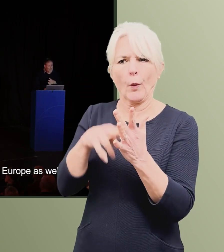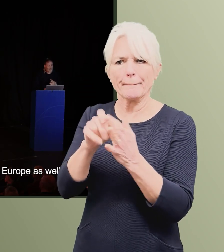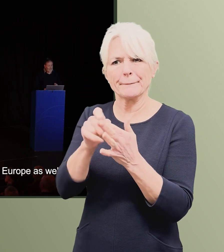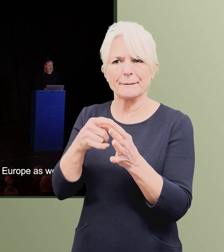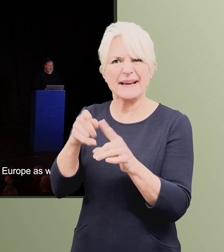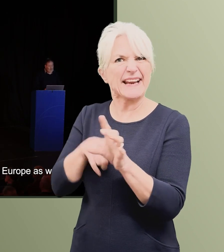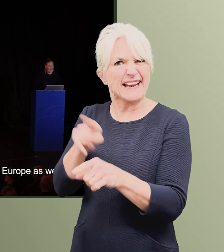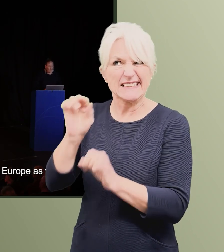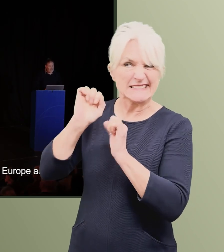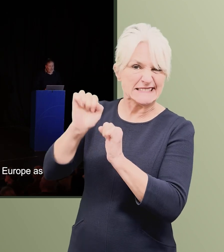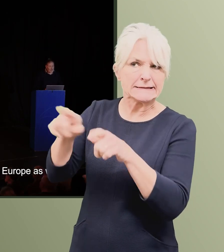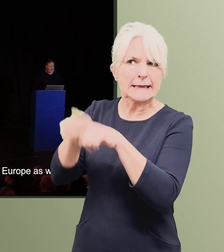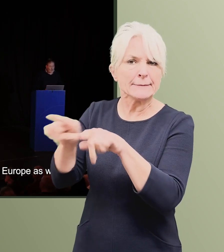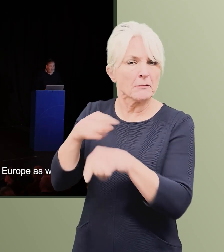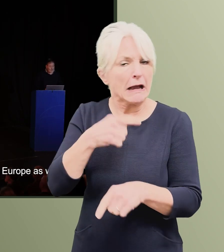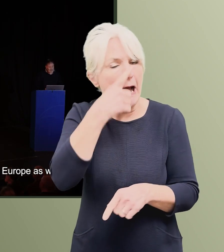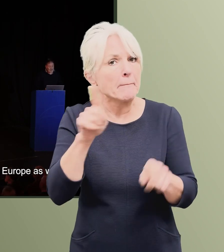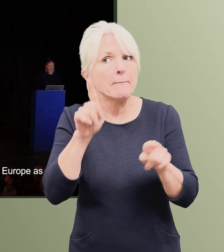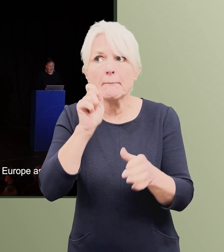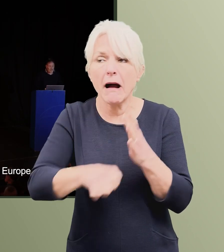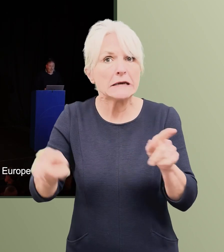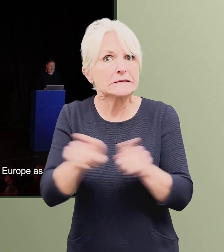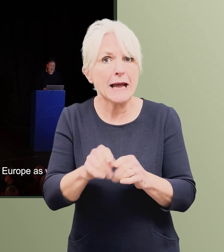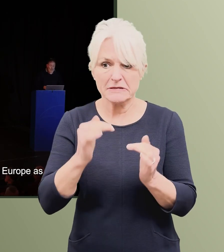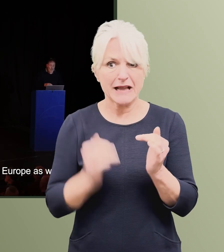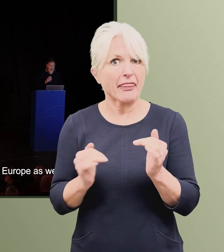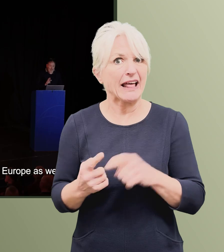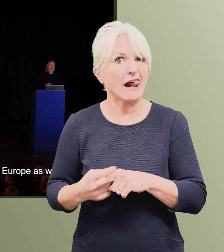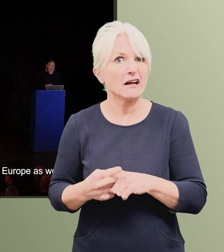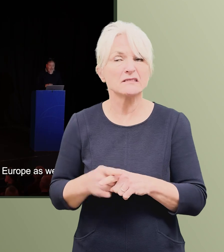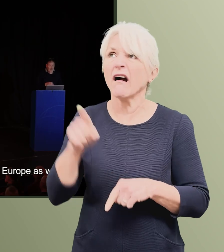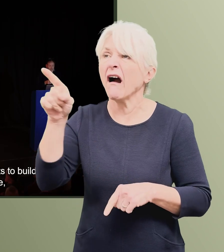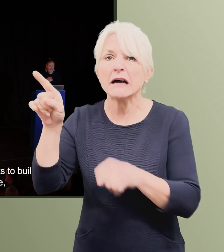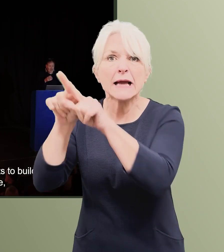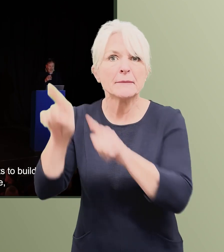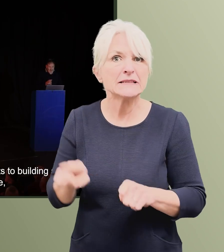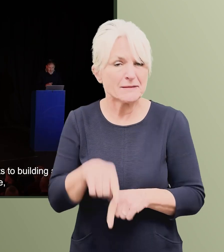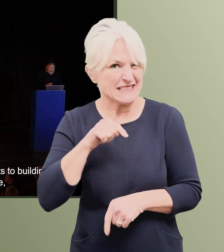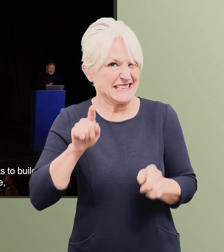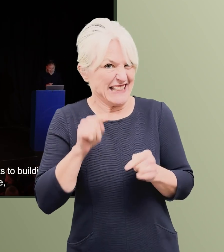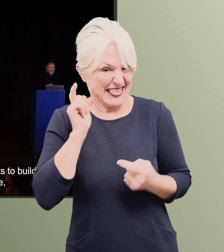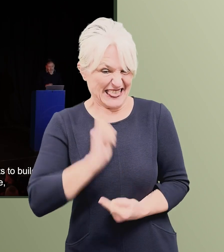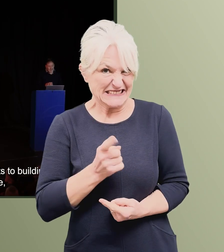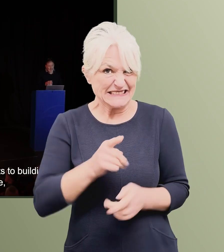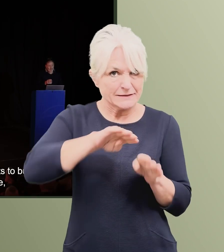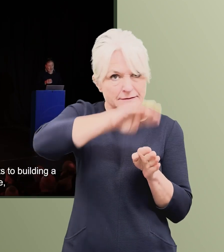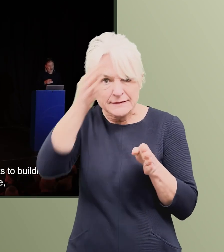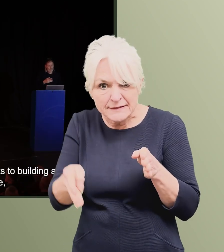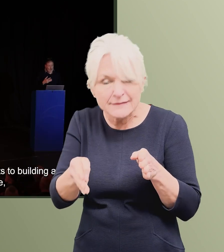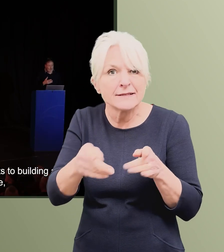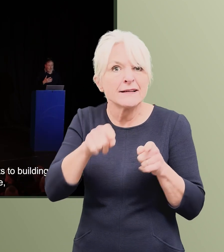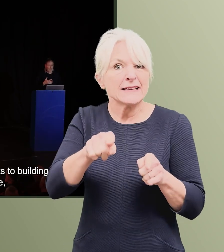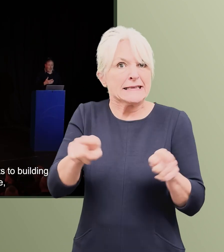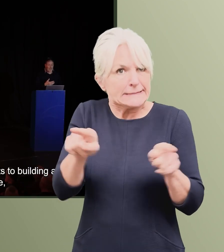through the British Isles and maybe in Europe as well. And what I mean by that, I mean generically that there